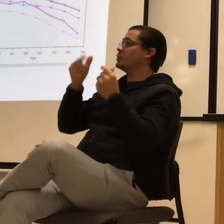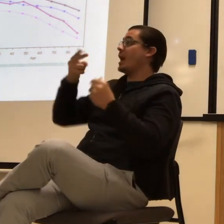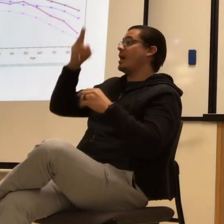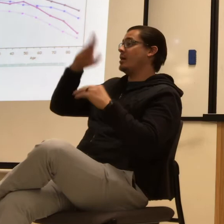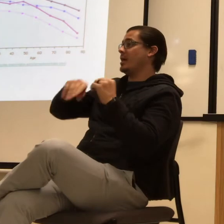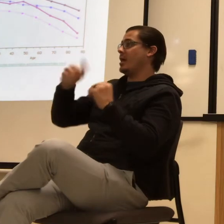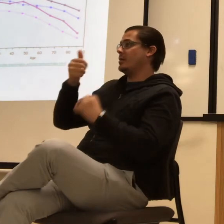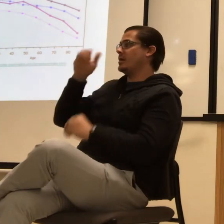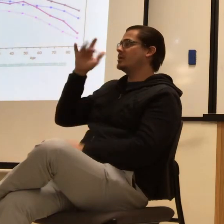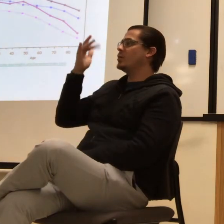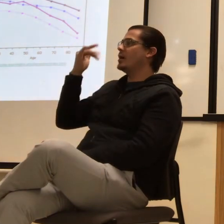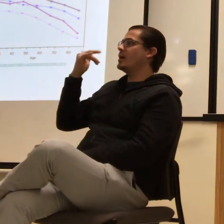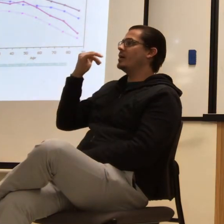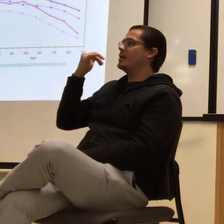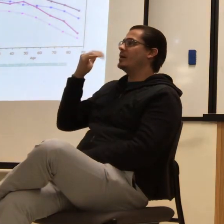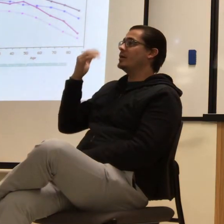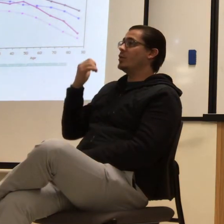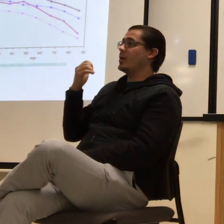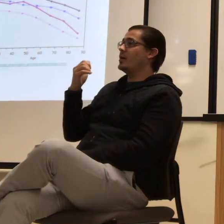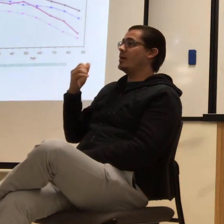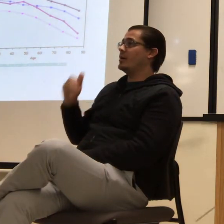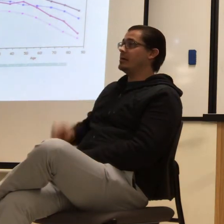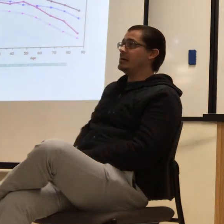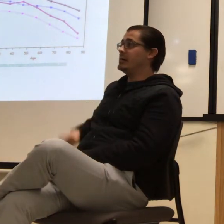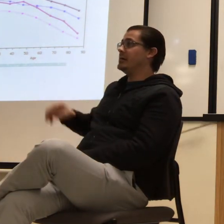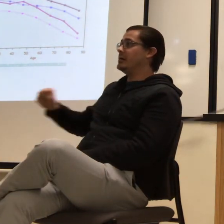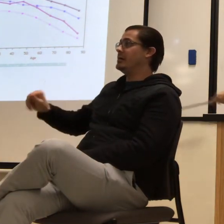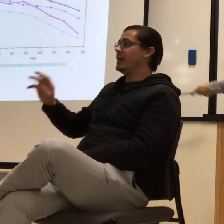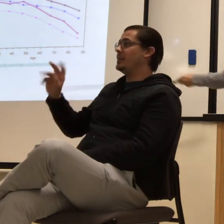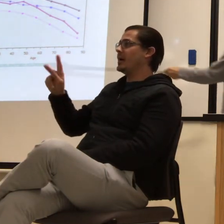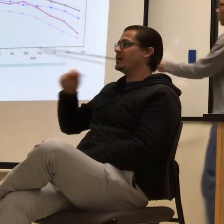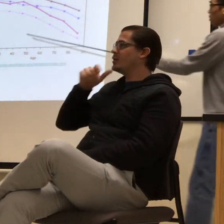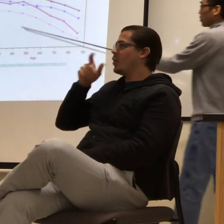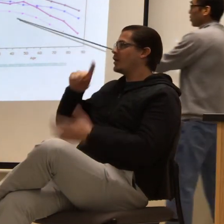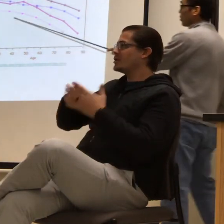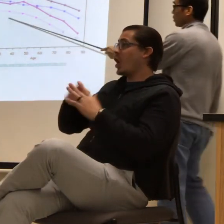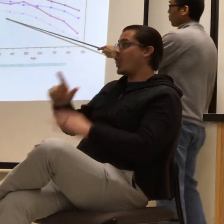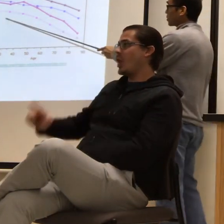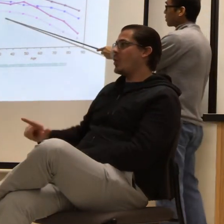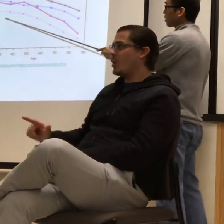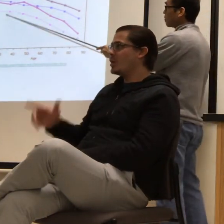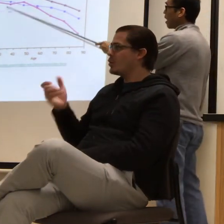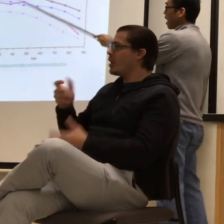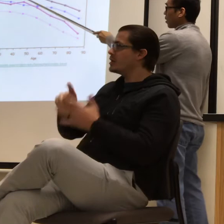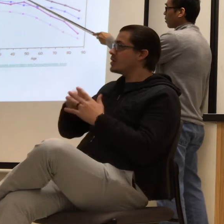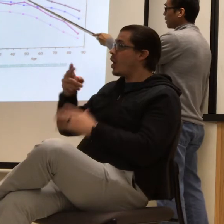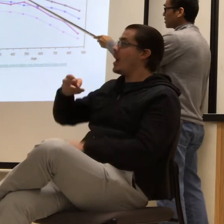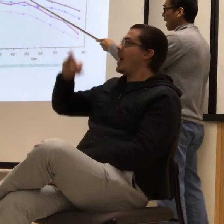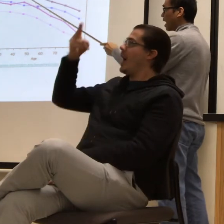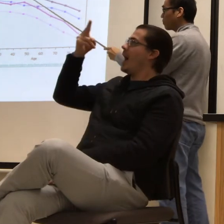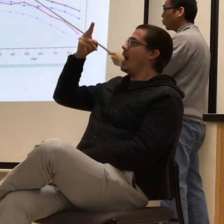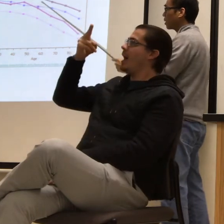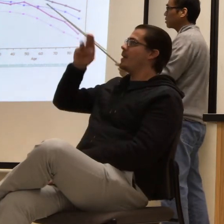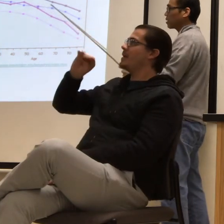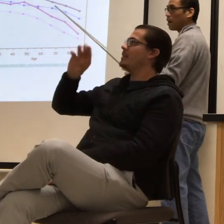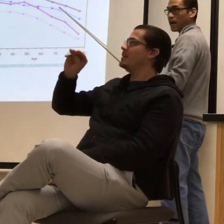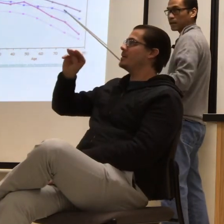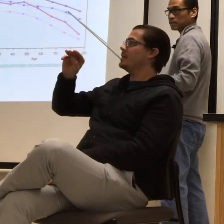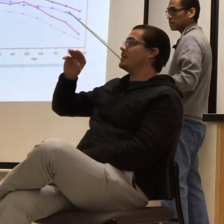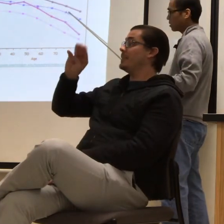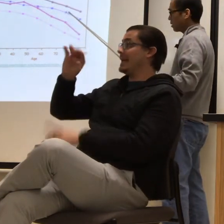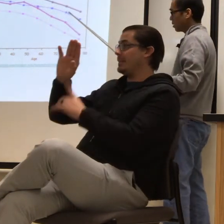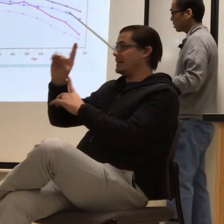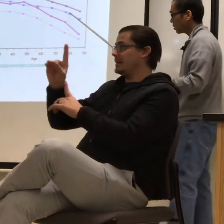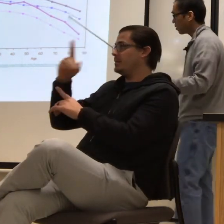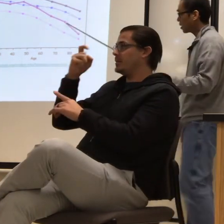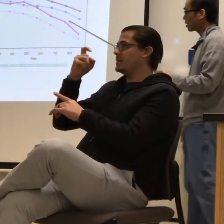say you always want to put money in the bank. You don't want to start off lower. You want to start off higher because everyone